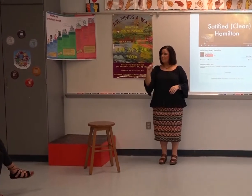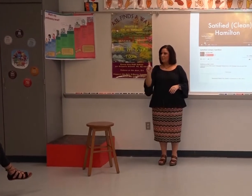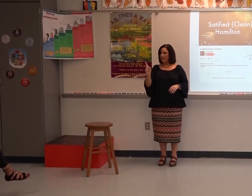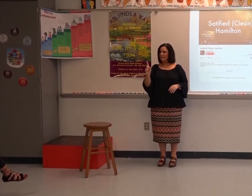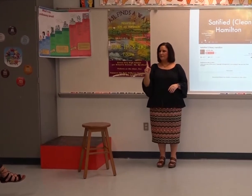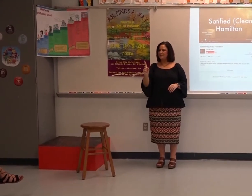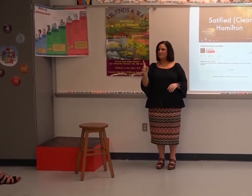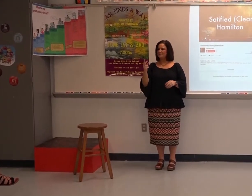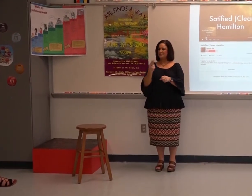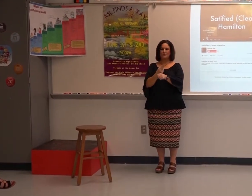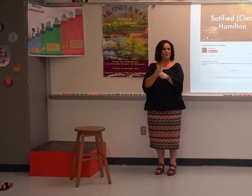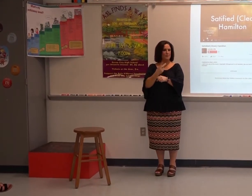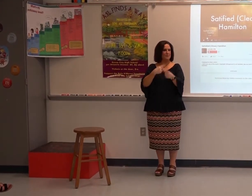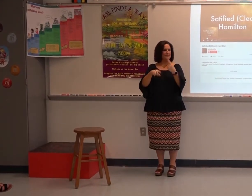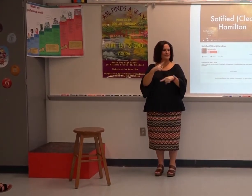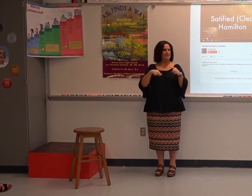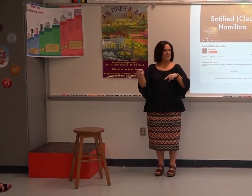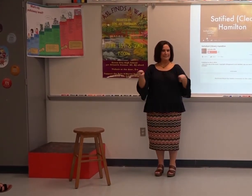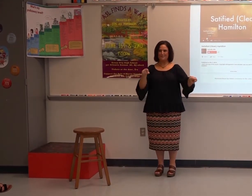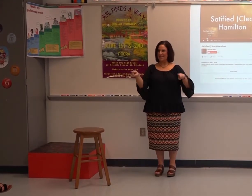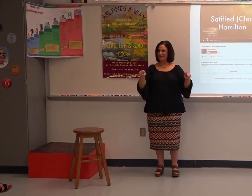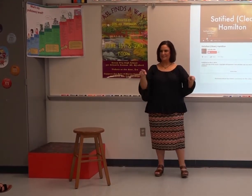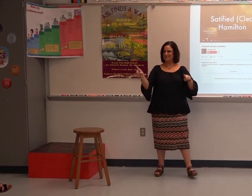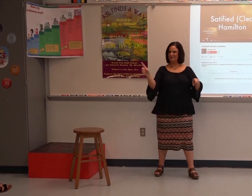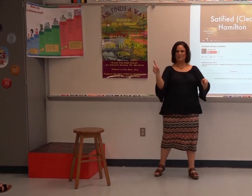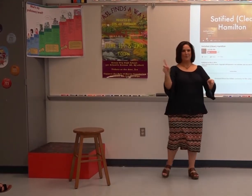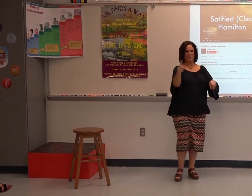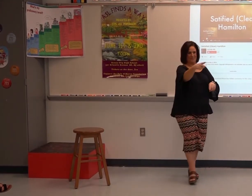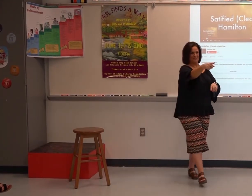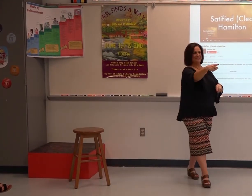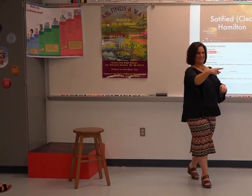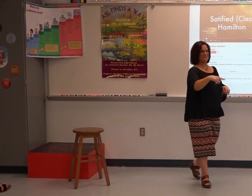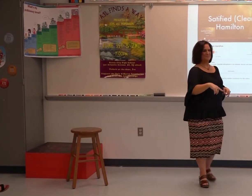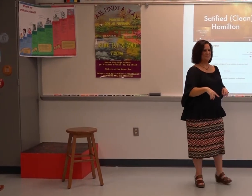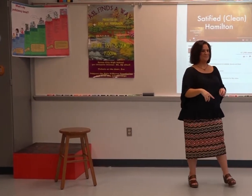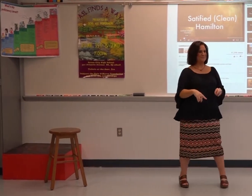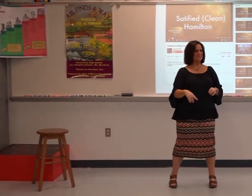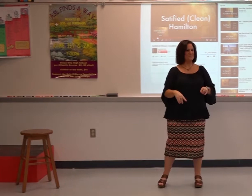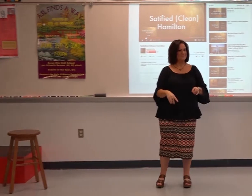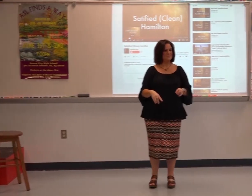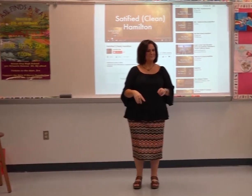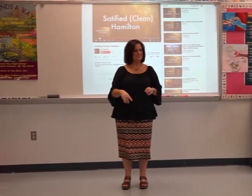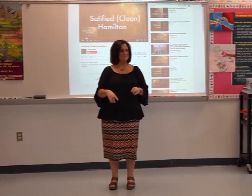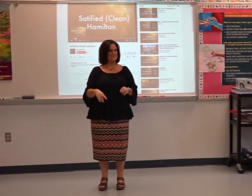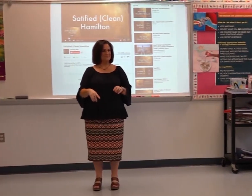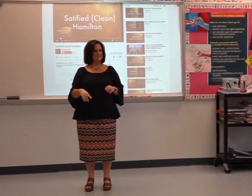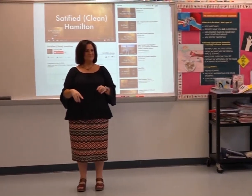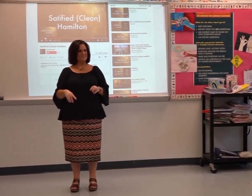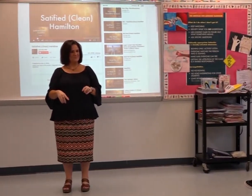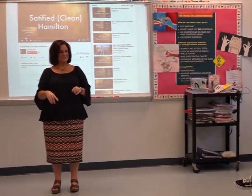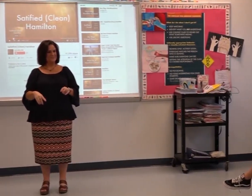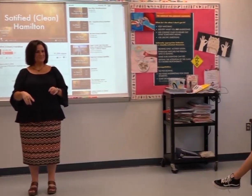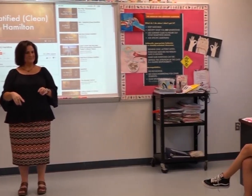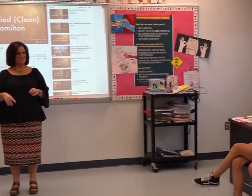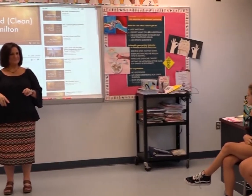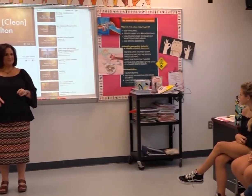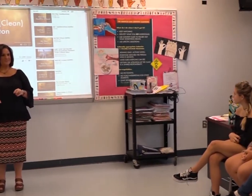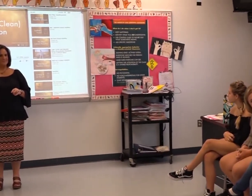Okay, so did you guys see where in that song translation he was using signing space? Yes, Angel.